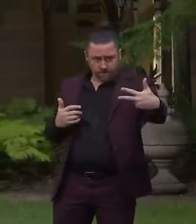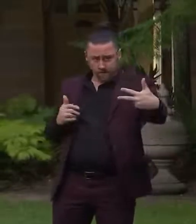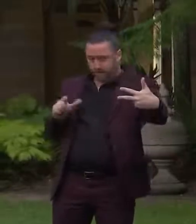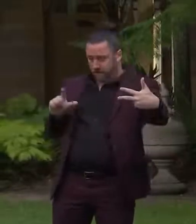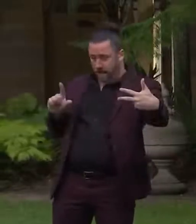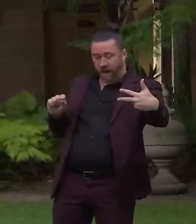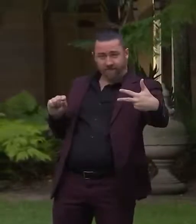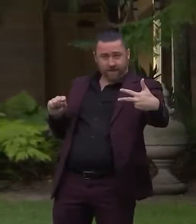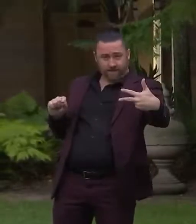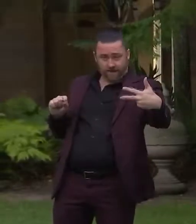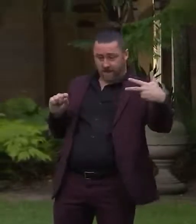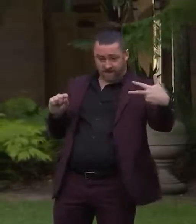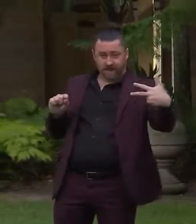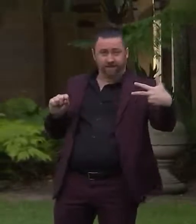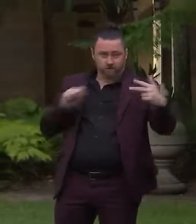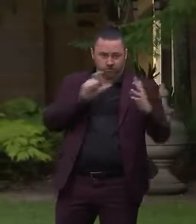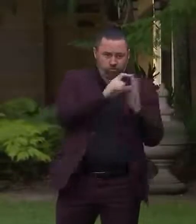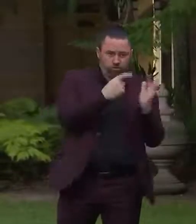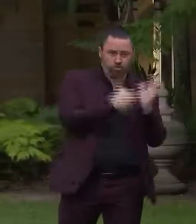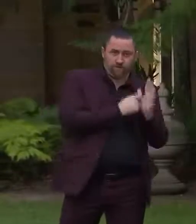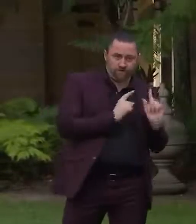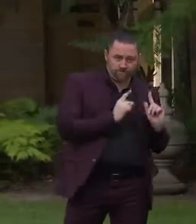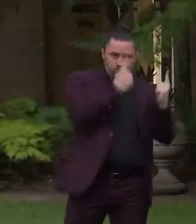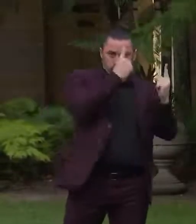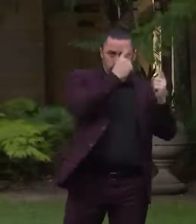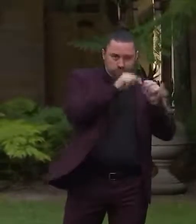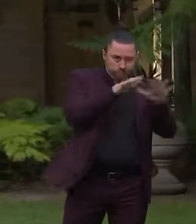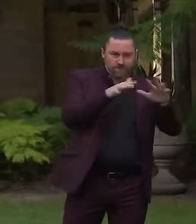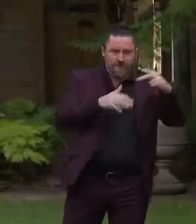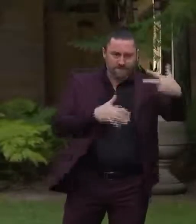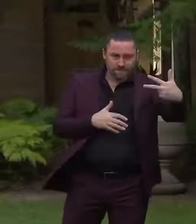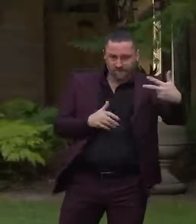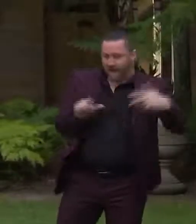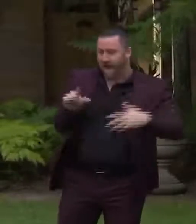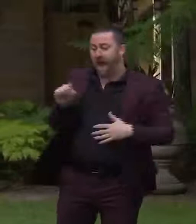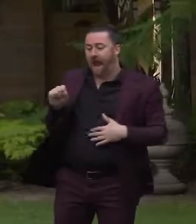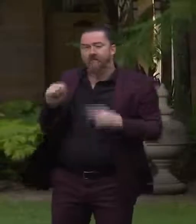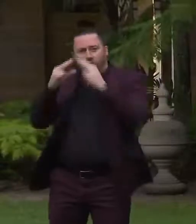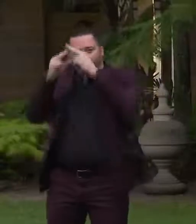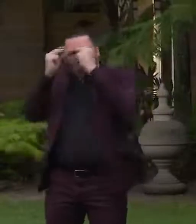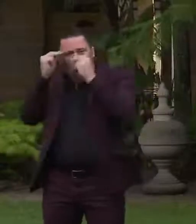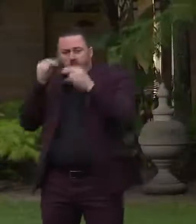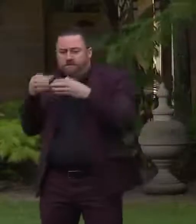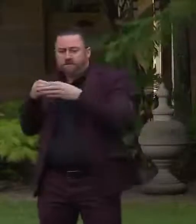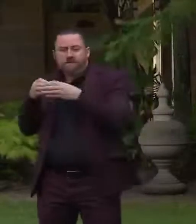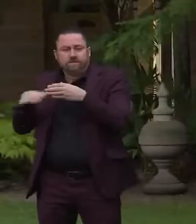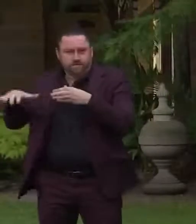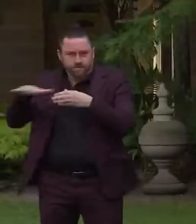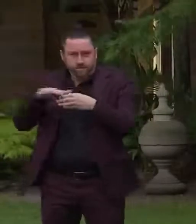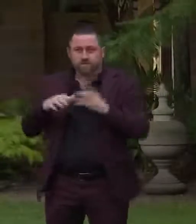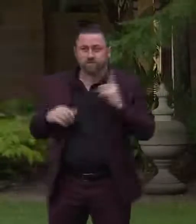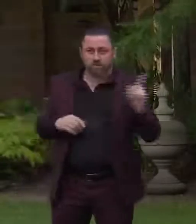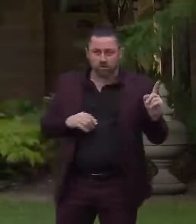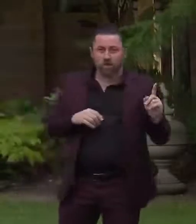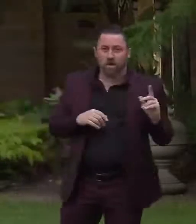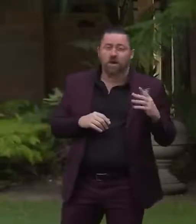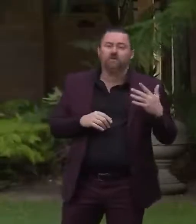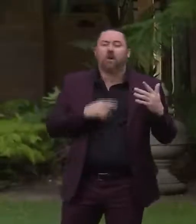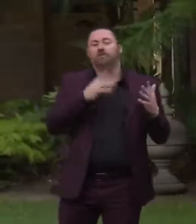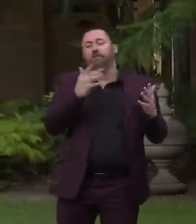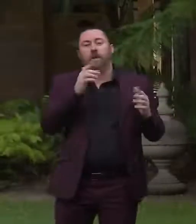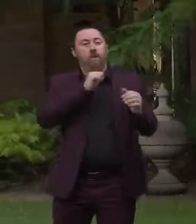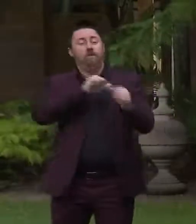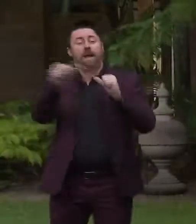11. Yeah. Maybe I could clarify. There are 8 cases related to one